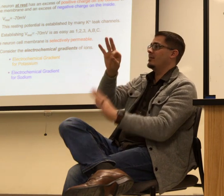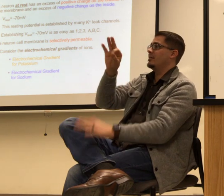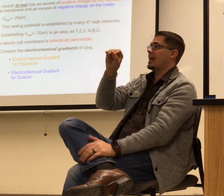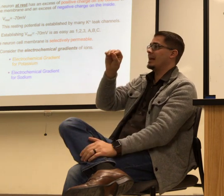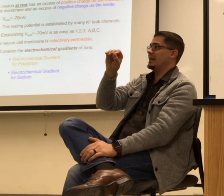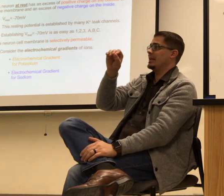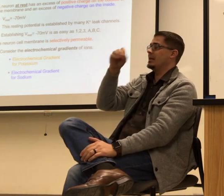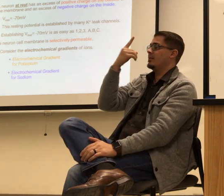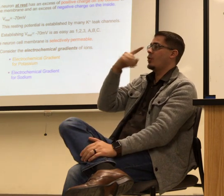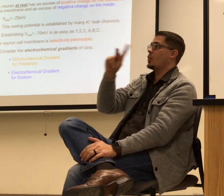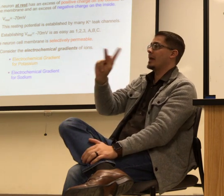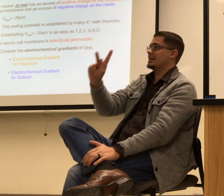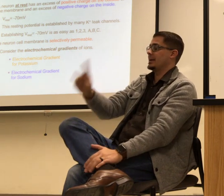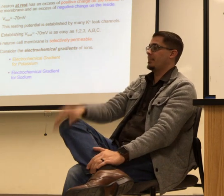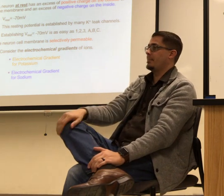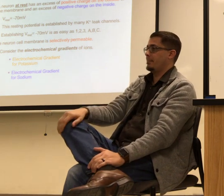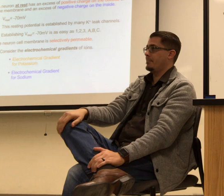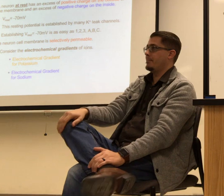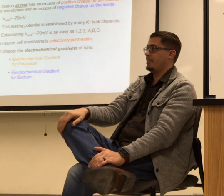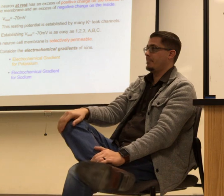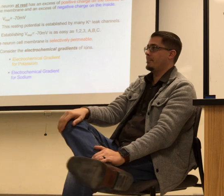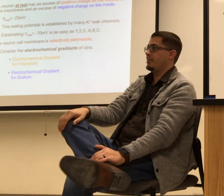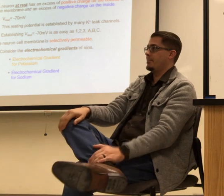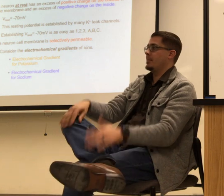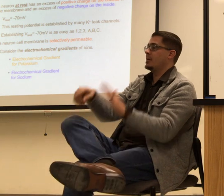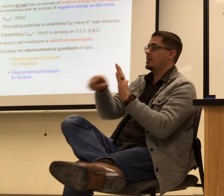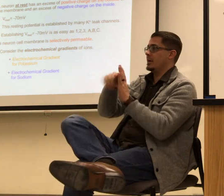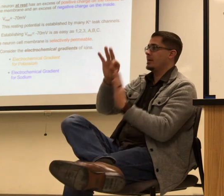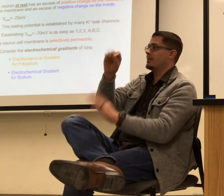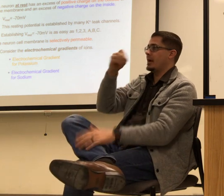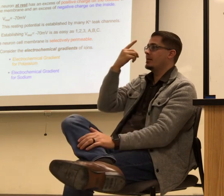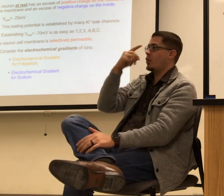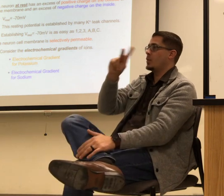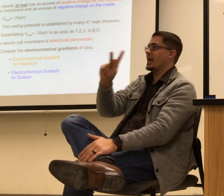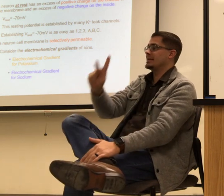potassium? Negative 90, yeah.